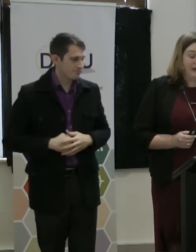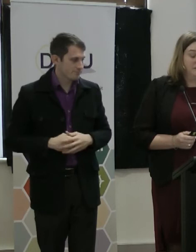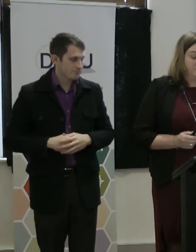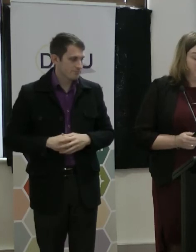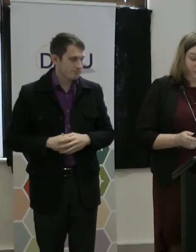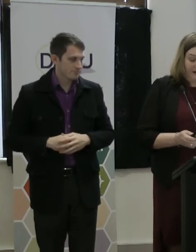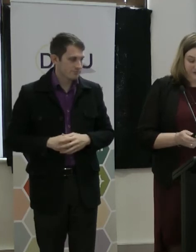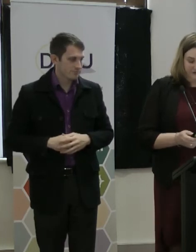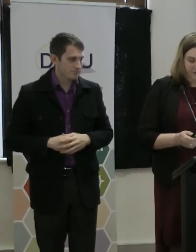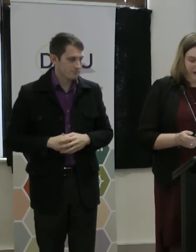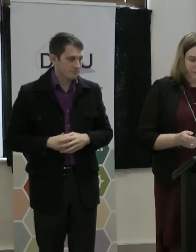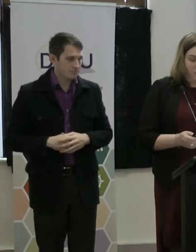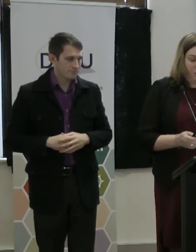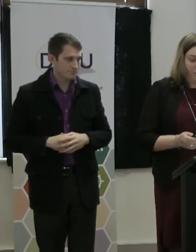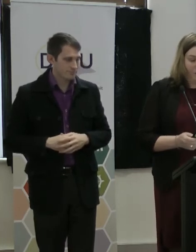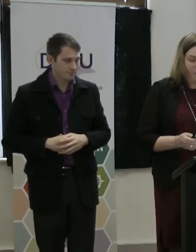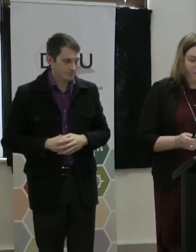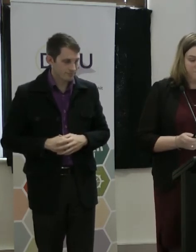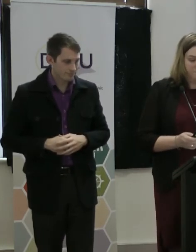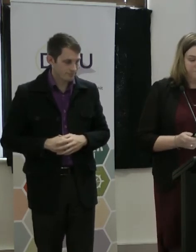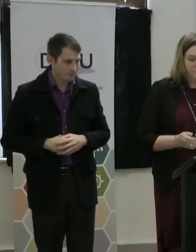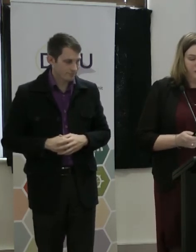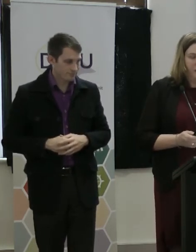we've had them from a range of different people.